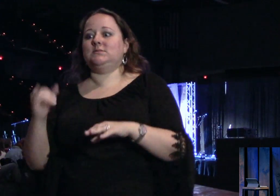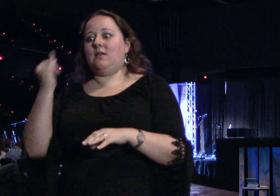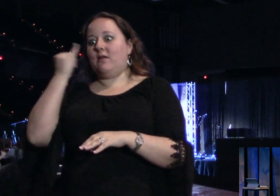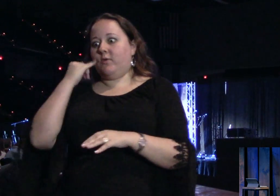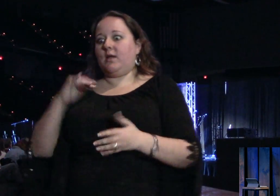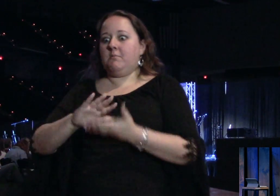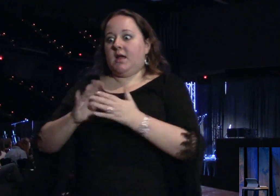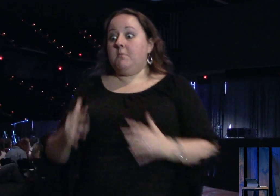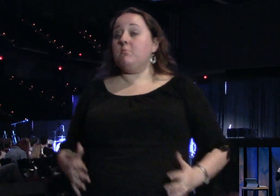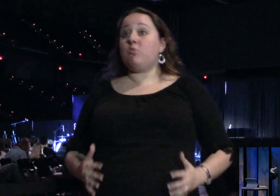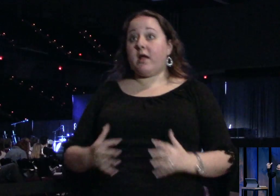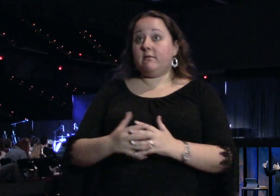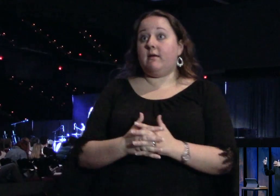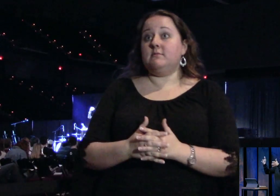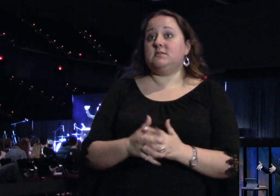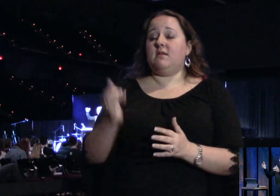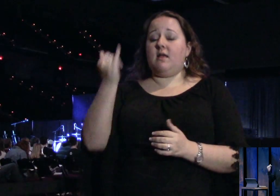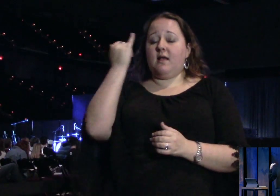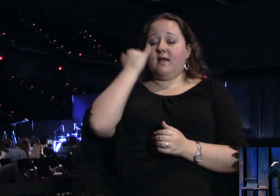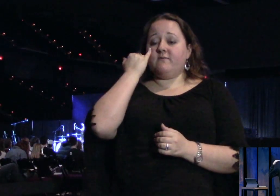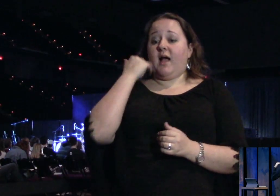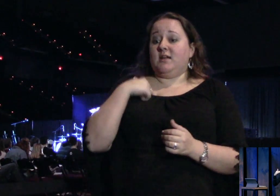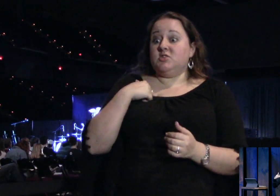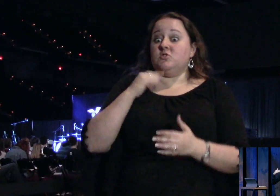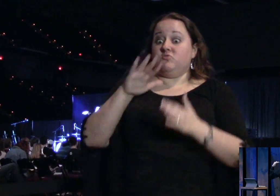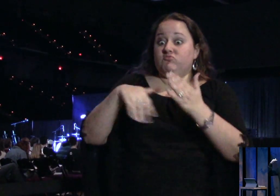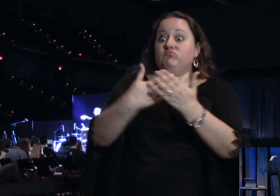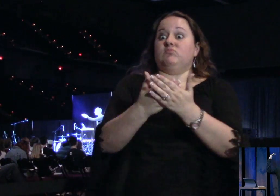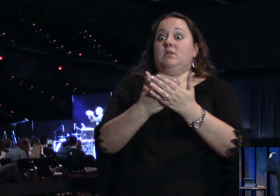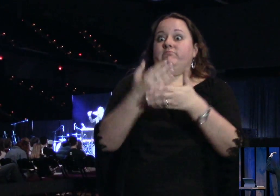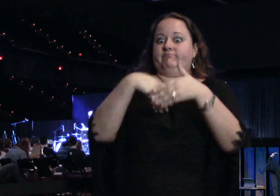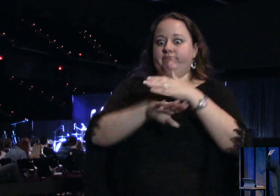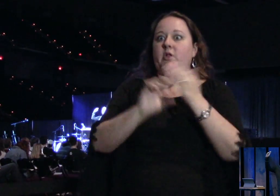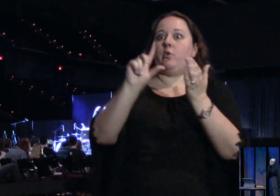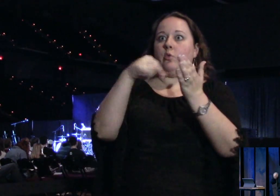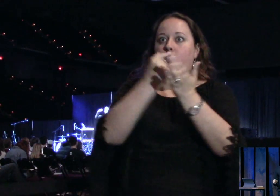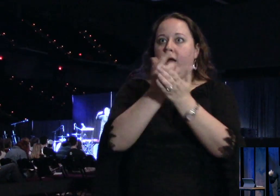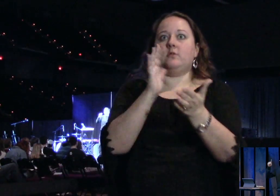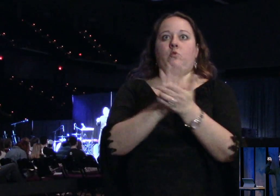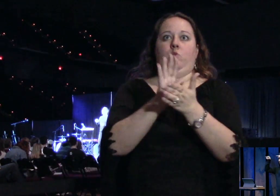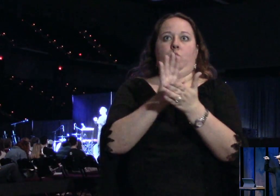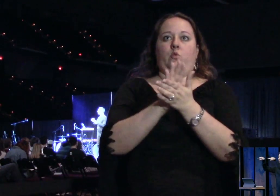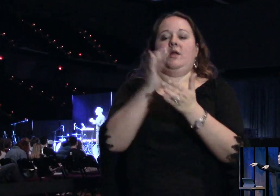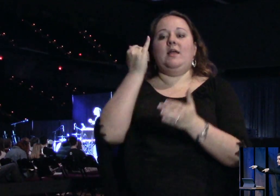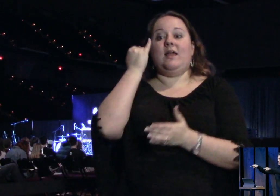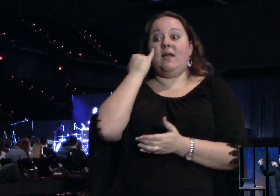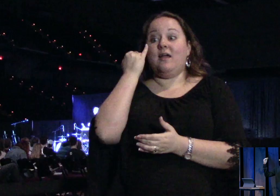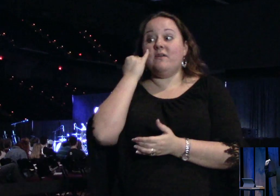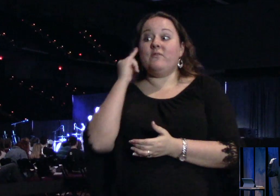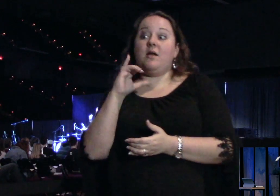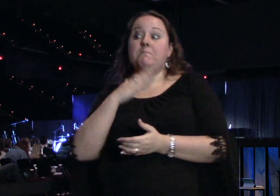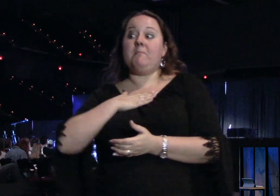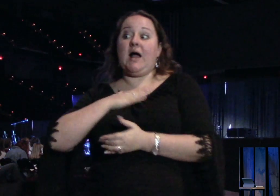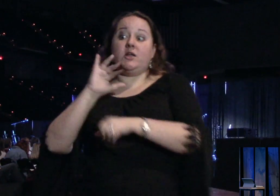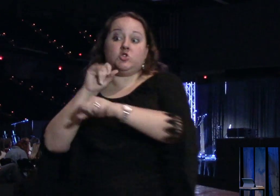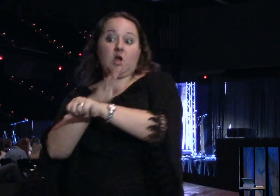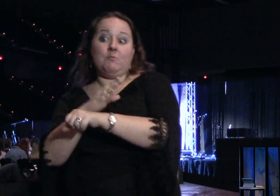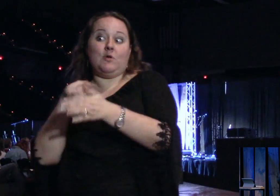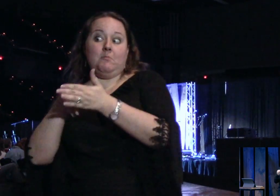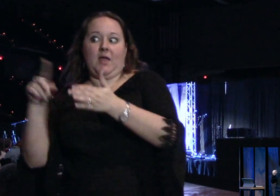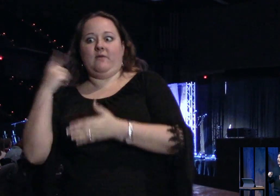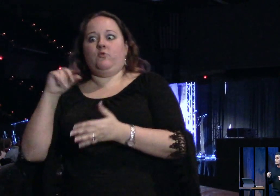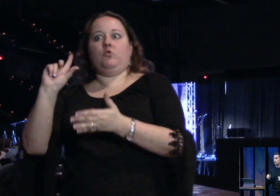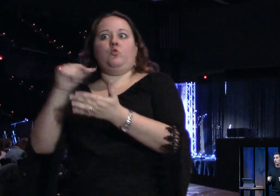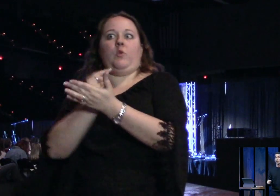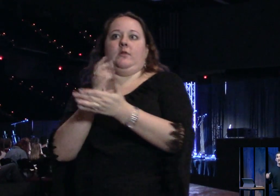a house, if we could just get pregnant, if I could just get into grad school, if I could just get my company to pay